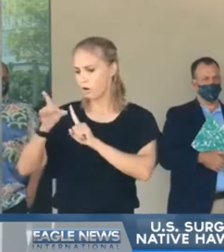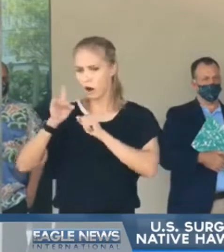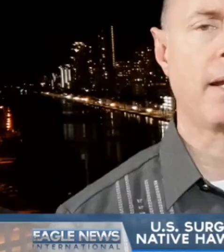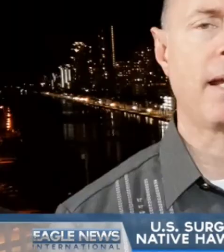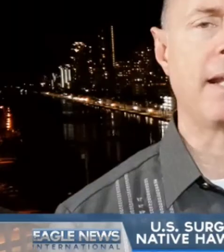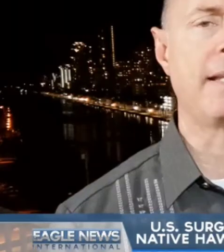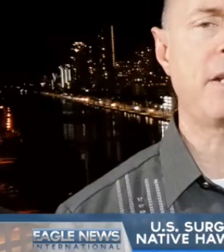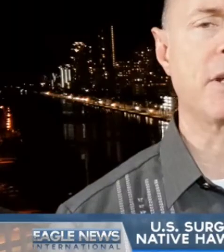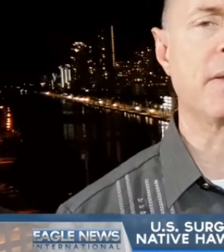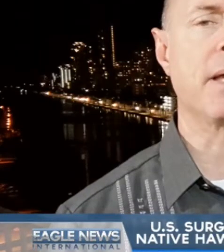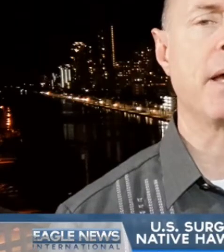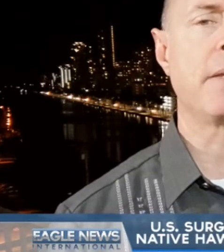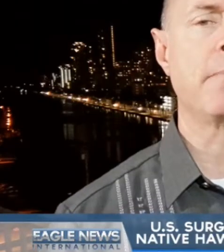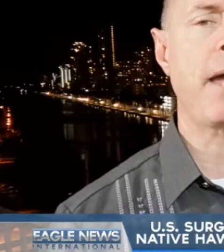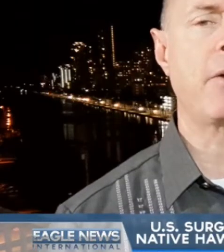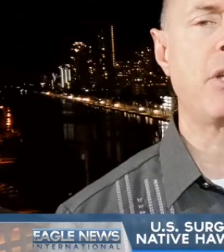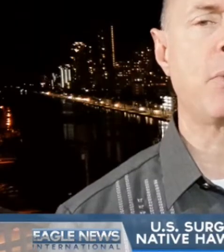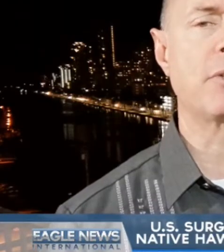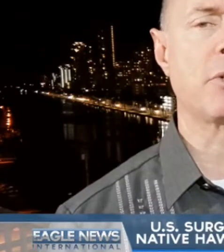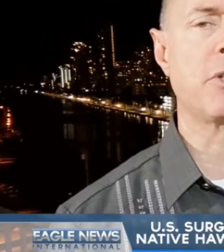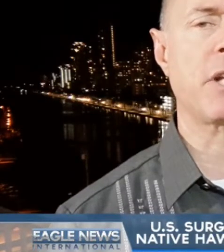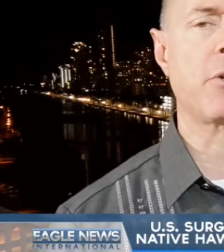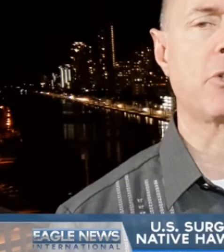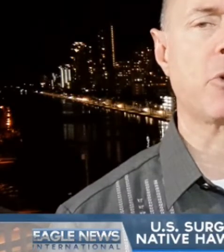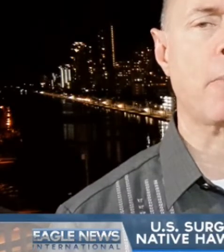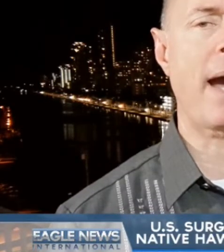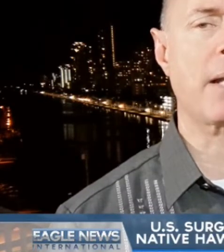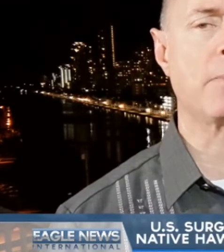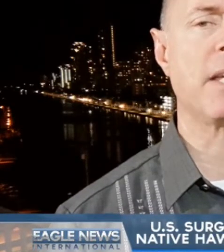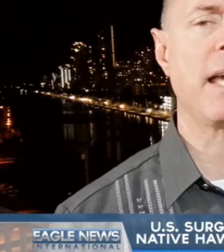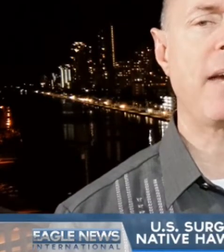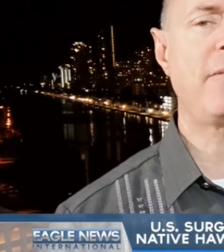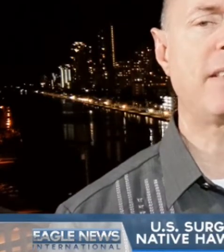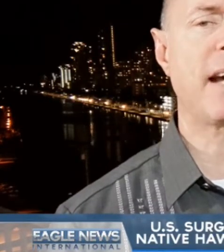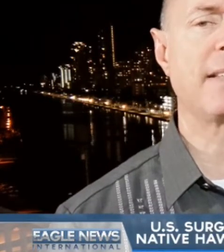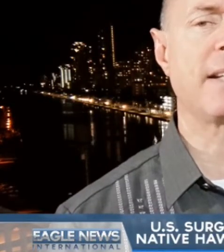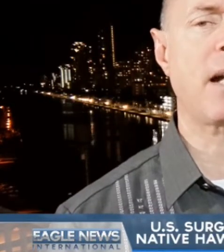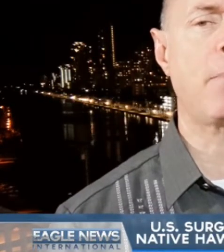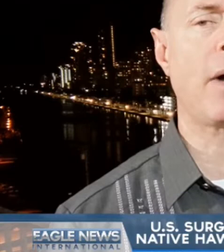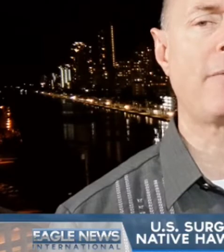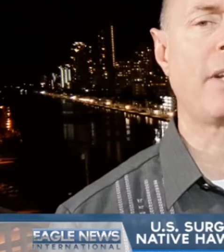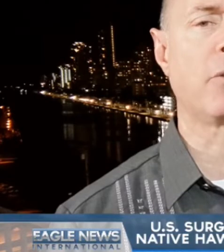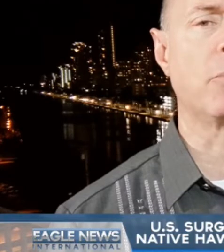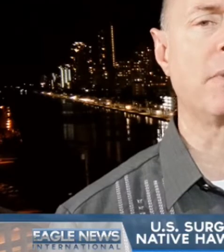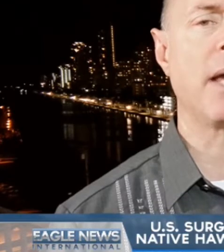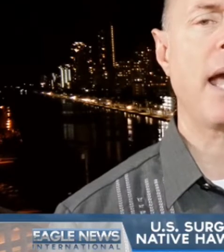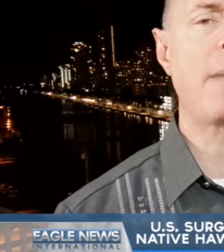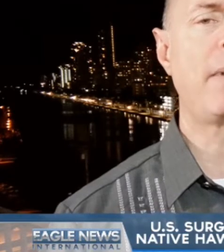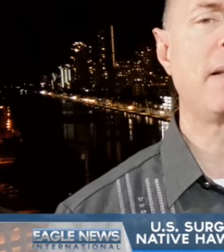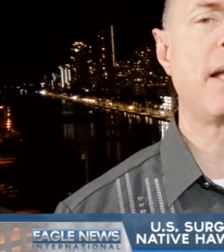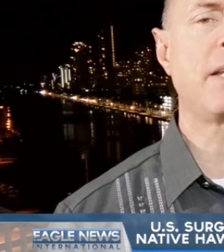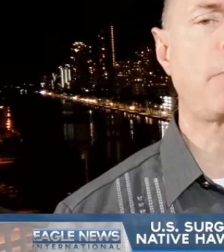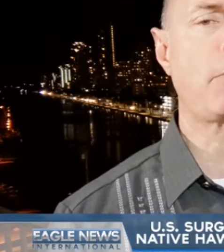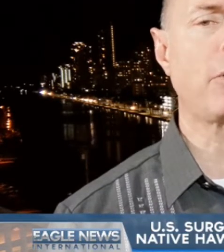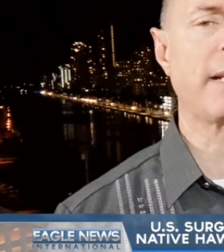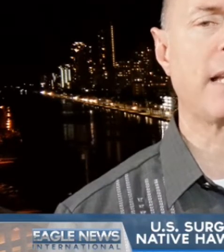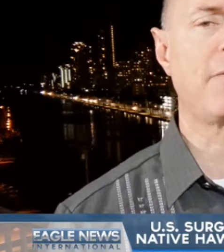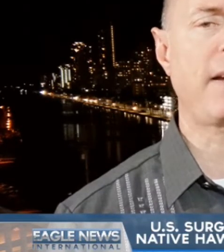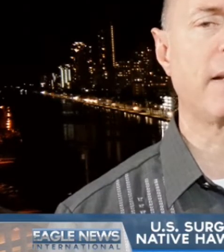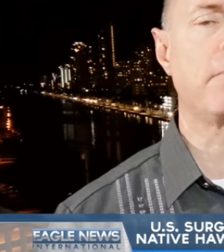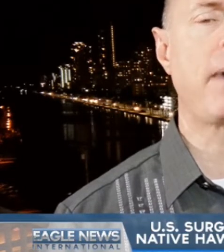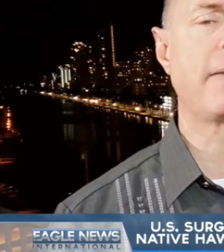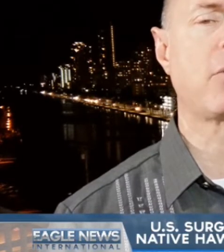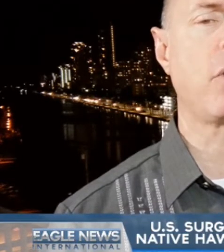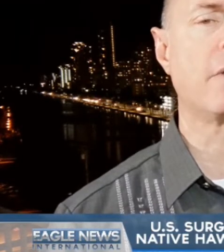tracing. In addition, the mayor and U.S. Surgeon General Jerome Adams emphasized that a couple ethnic groups had been